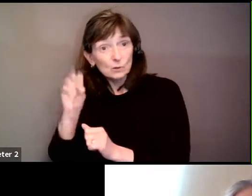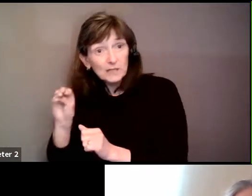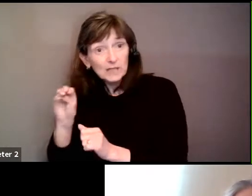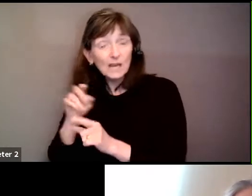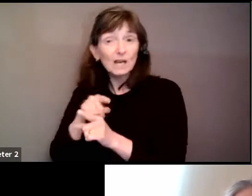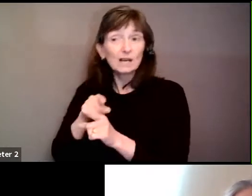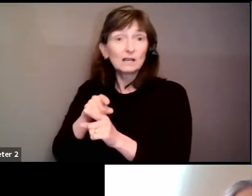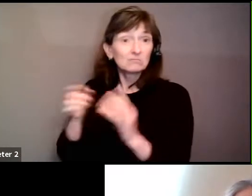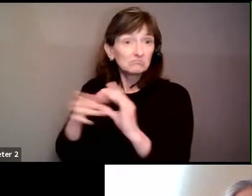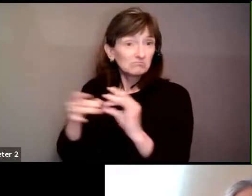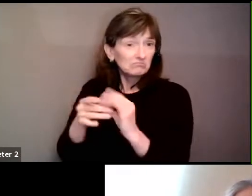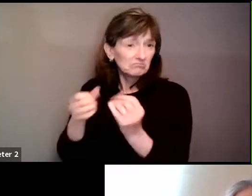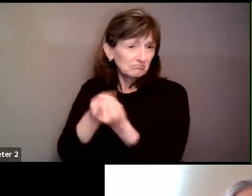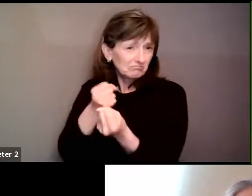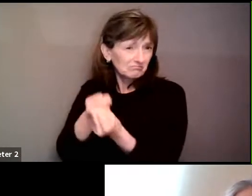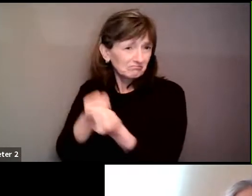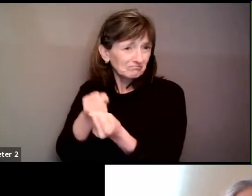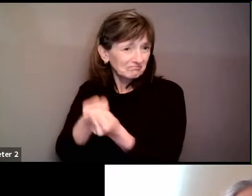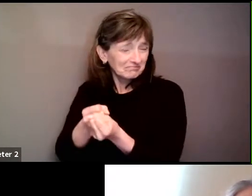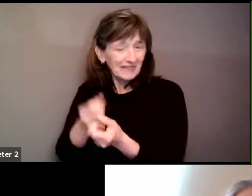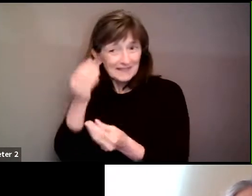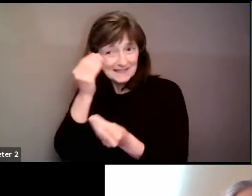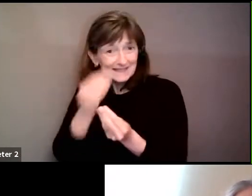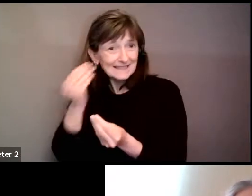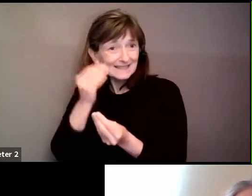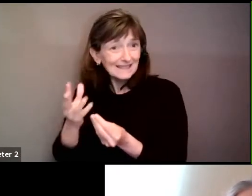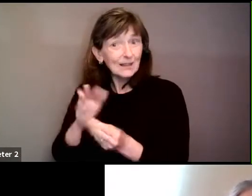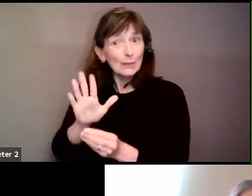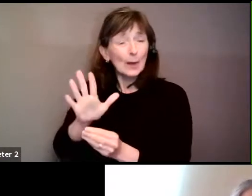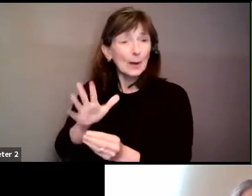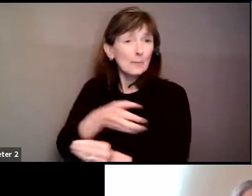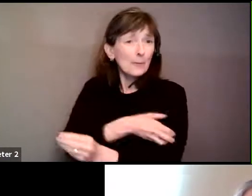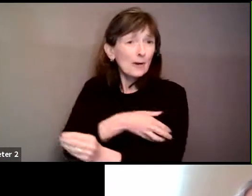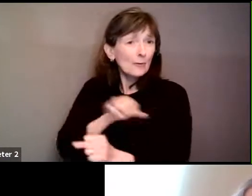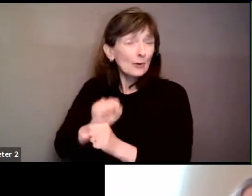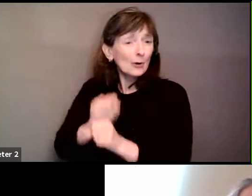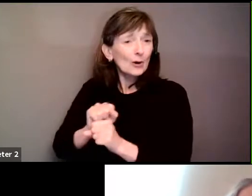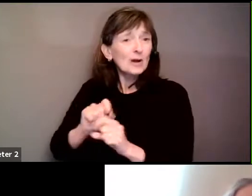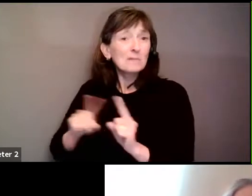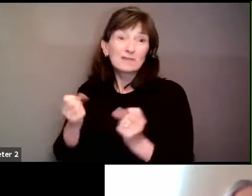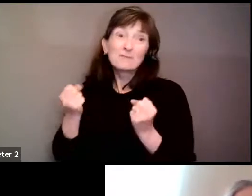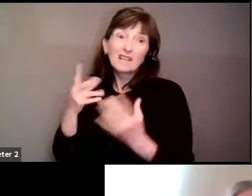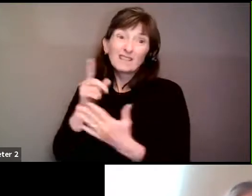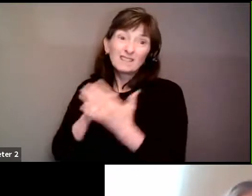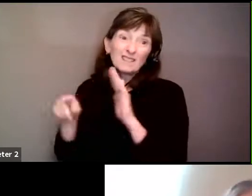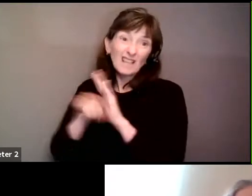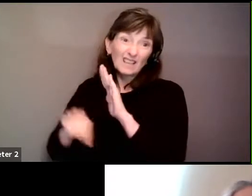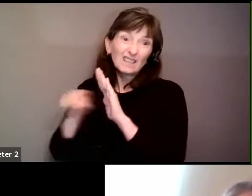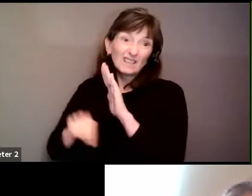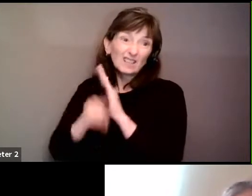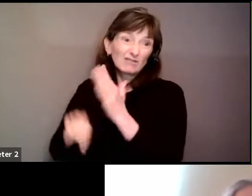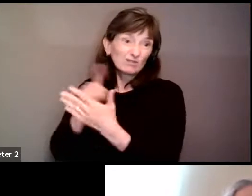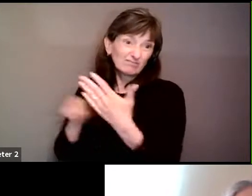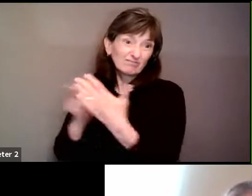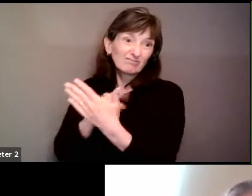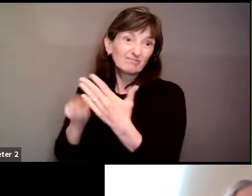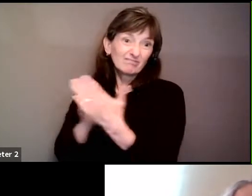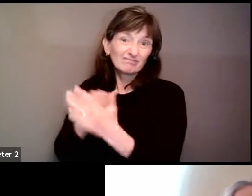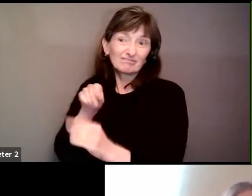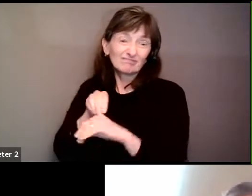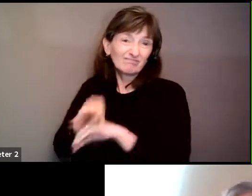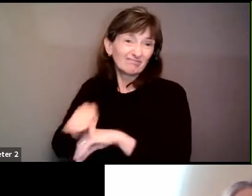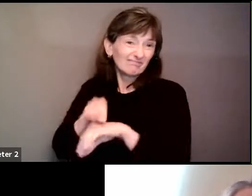kind messages. I mean, some of the people who are doing really powerful work on social media, they get a lot of hate messages and they get a lot of negativity.